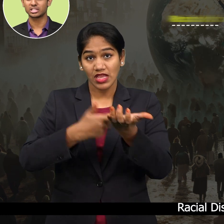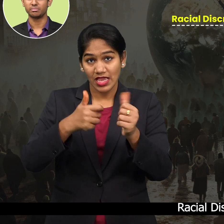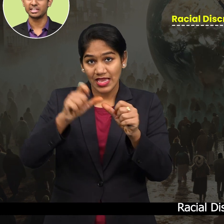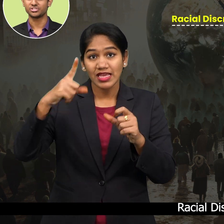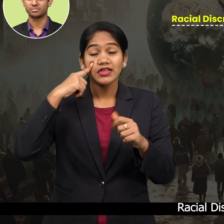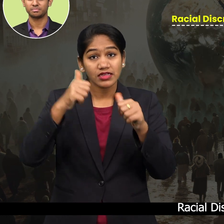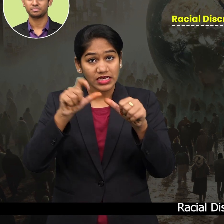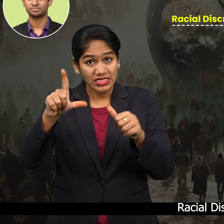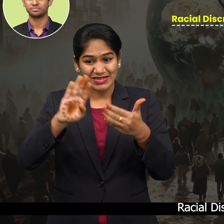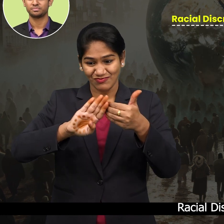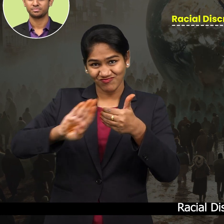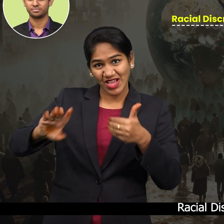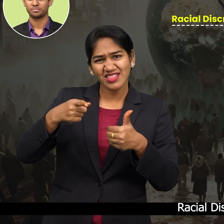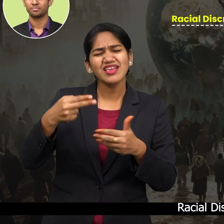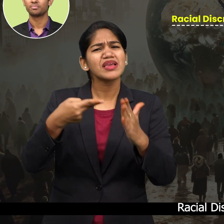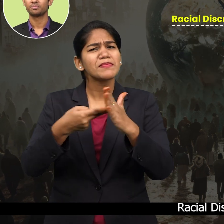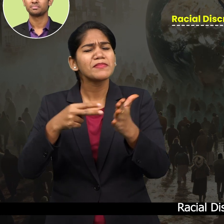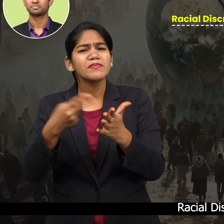Racial discrimination.